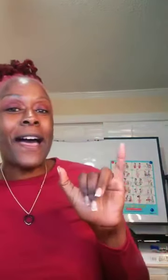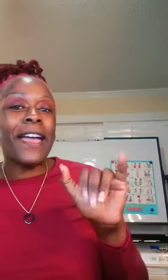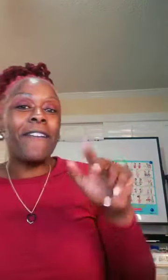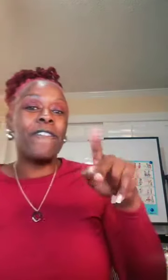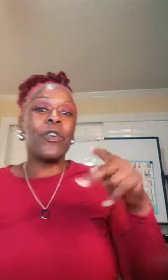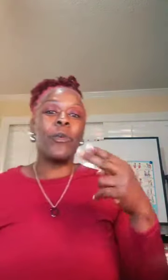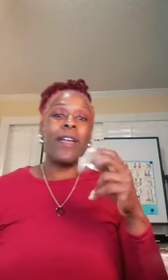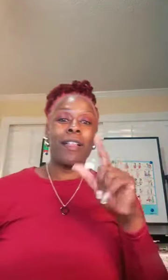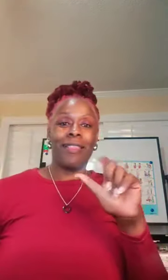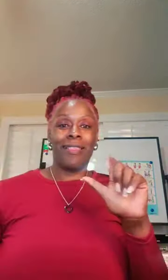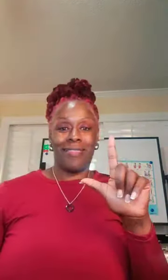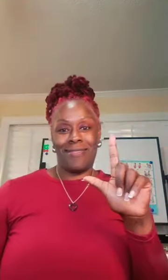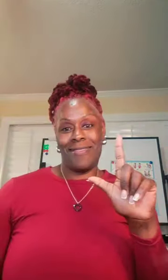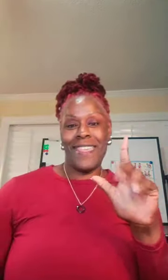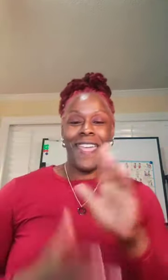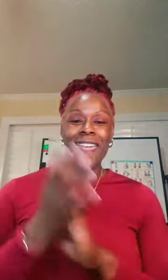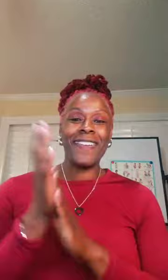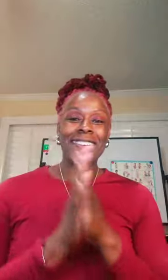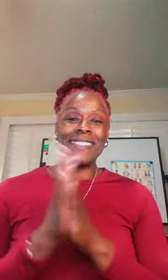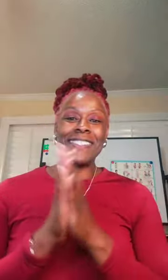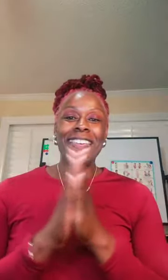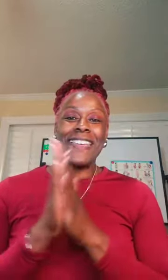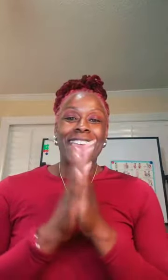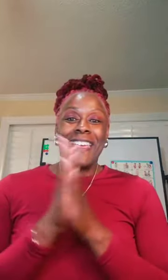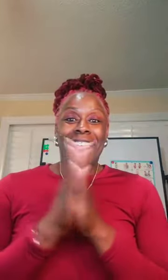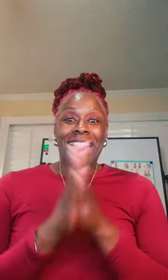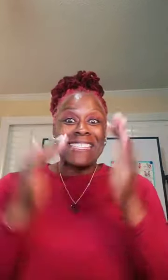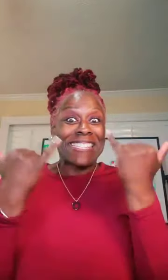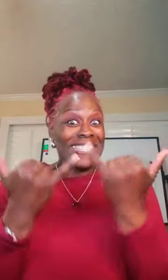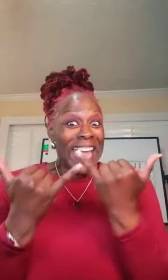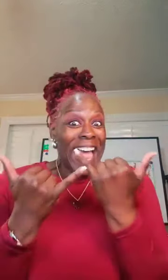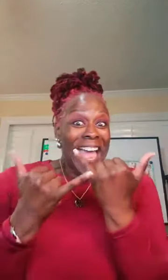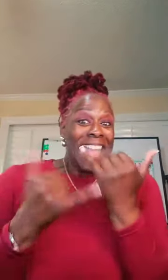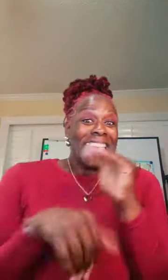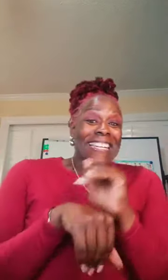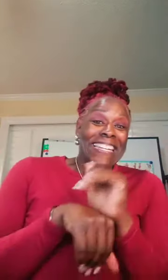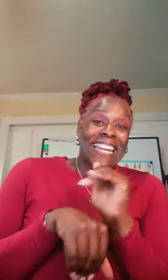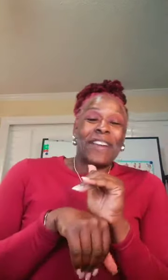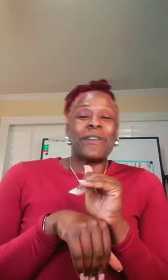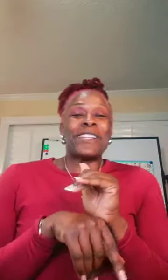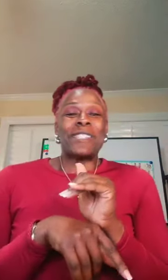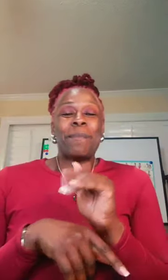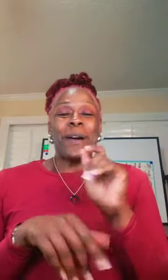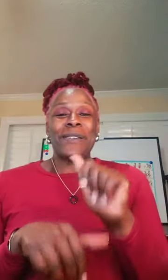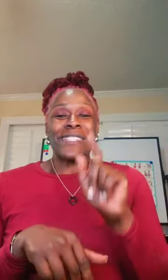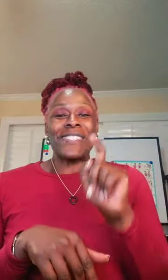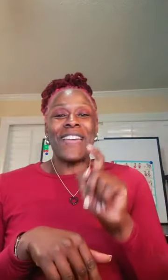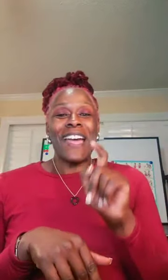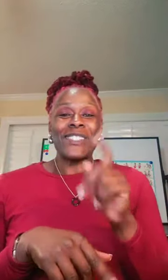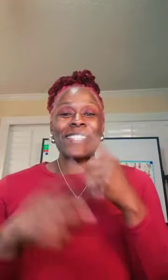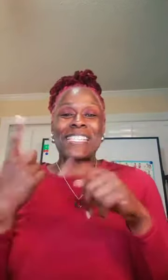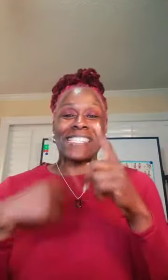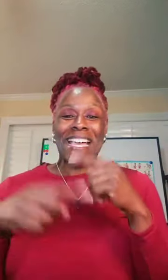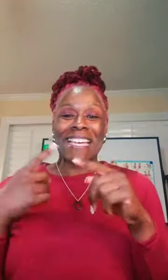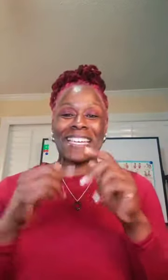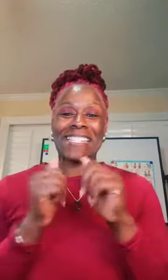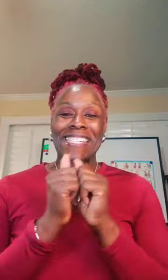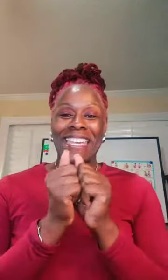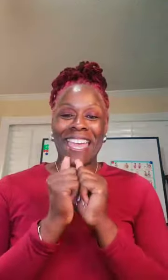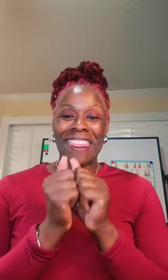by Pharrell. And tonight, we're supposed to actually sign